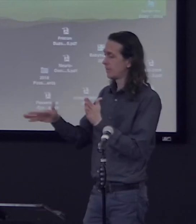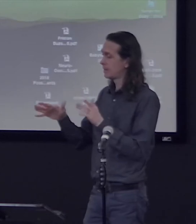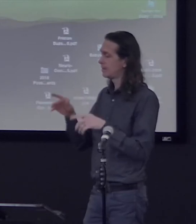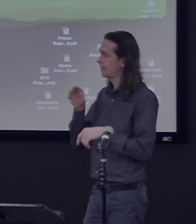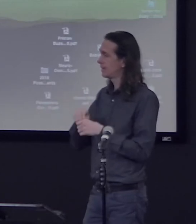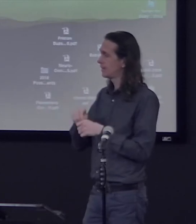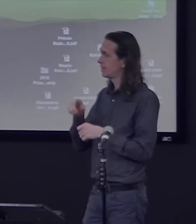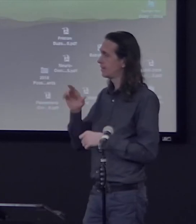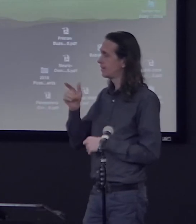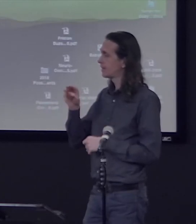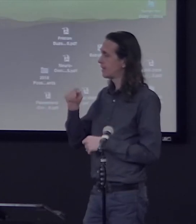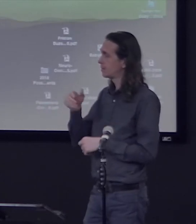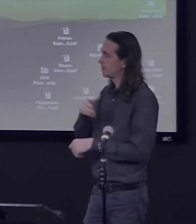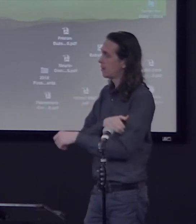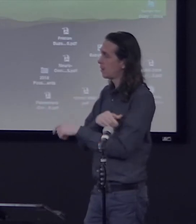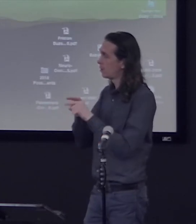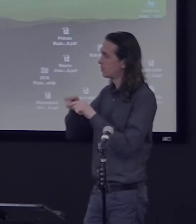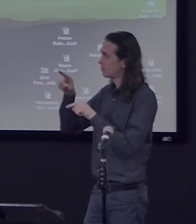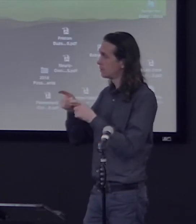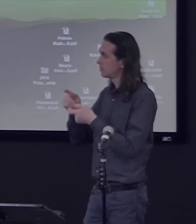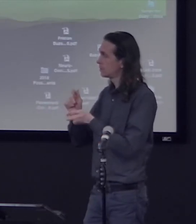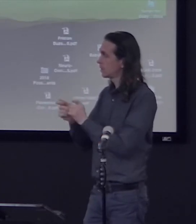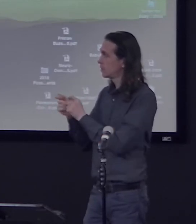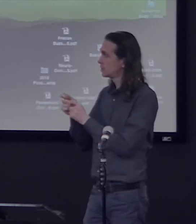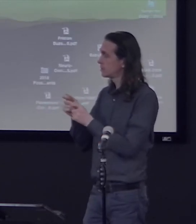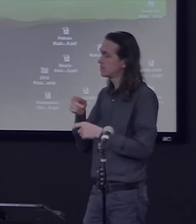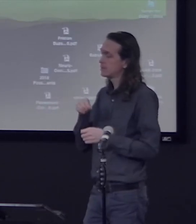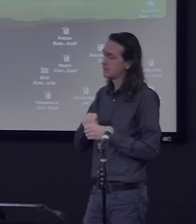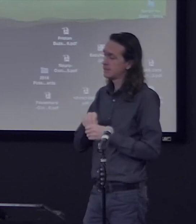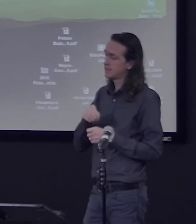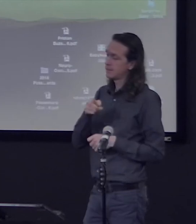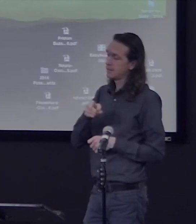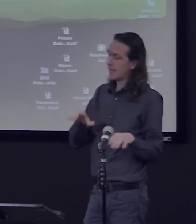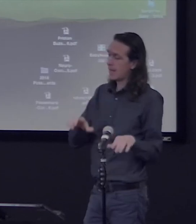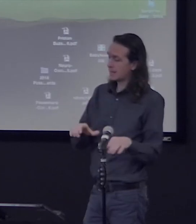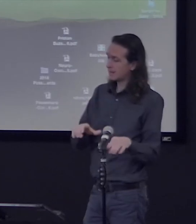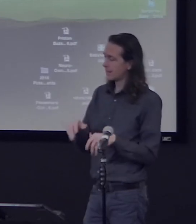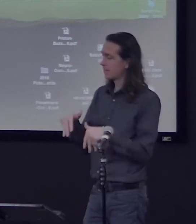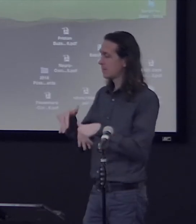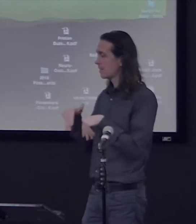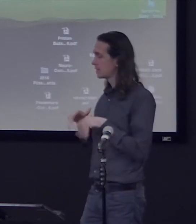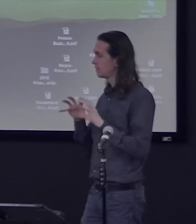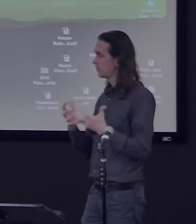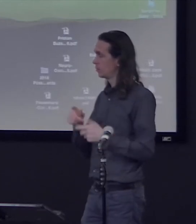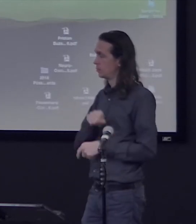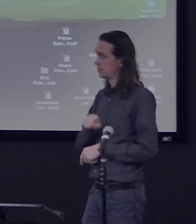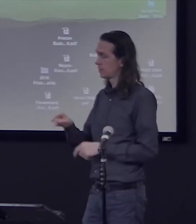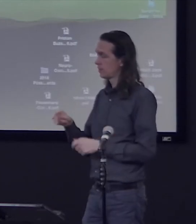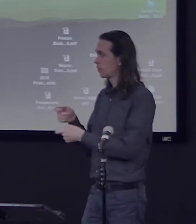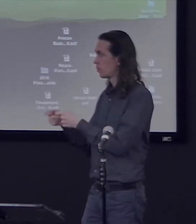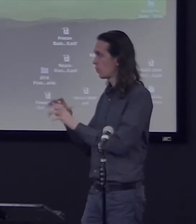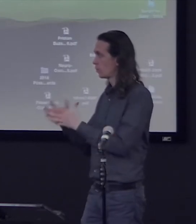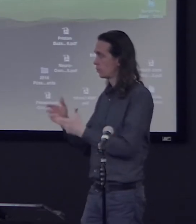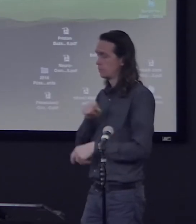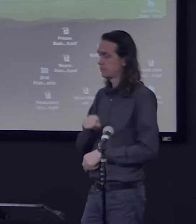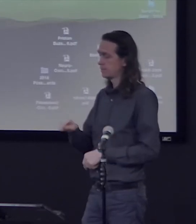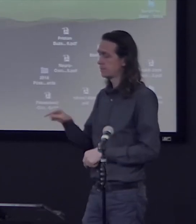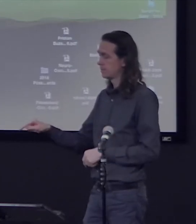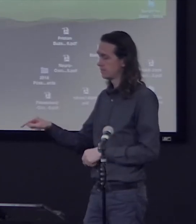if the mechanism is reflected in the gamma peaks if it's